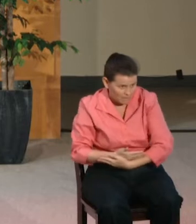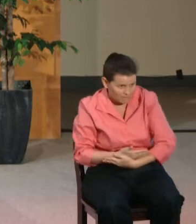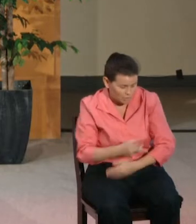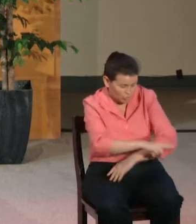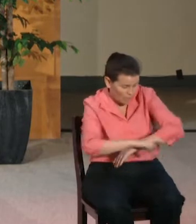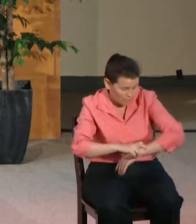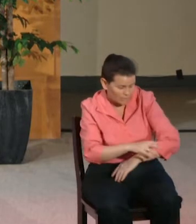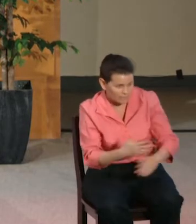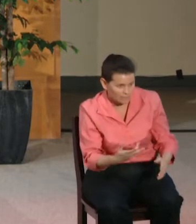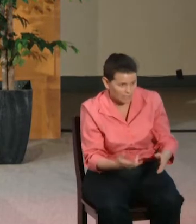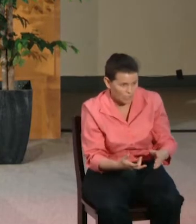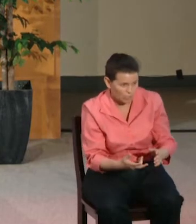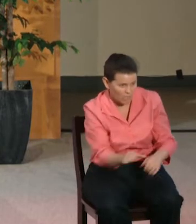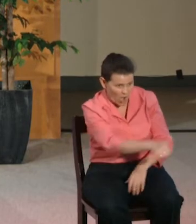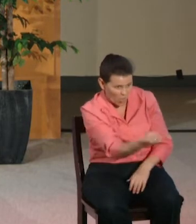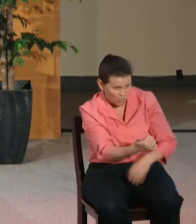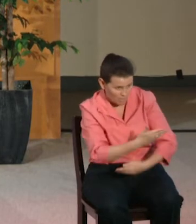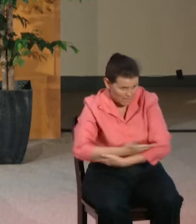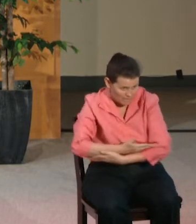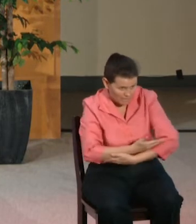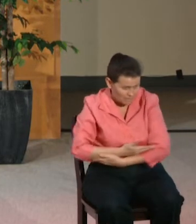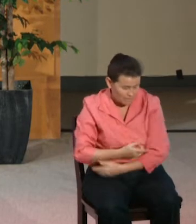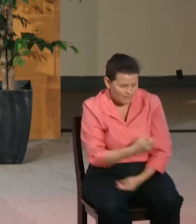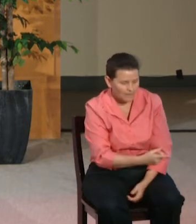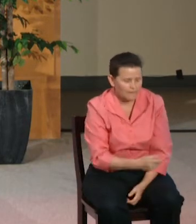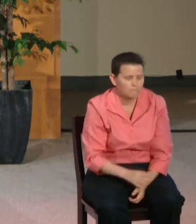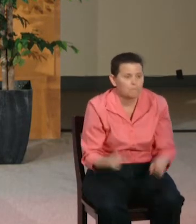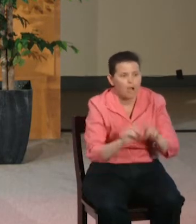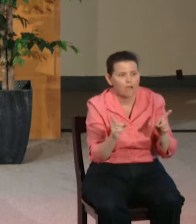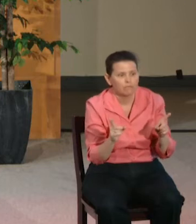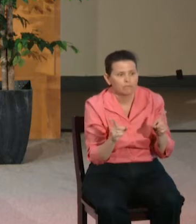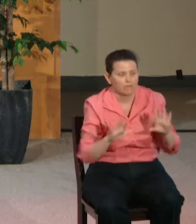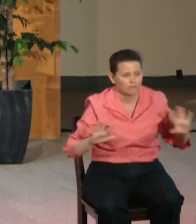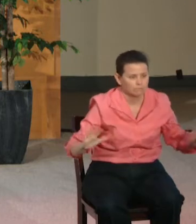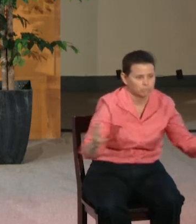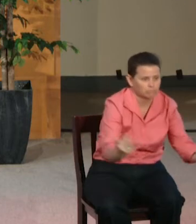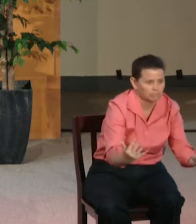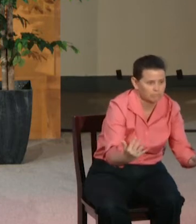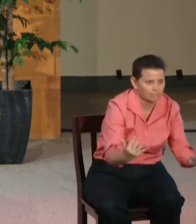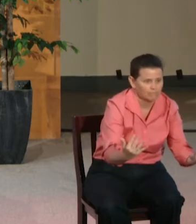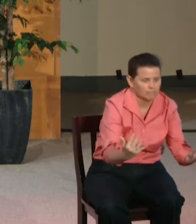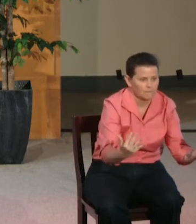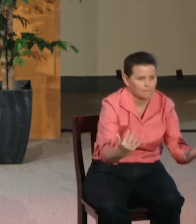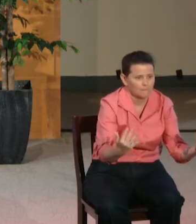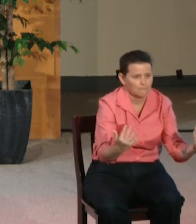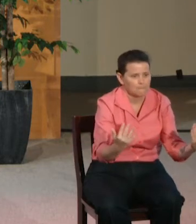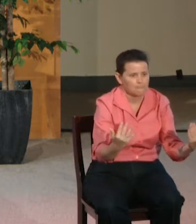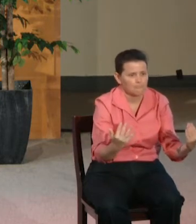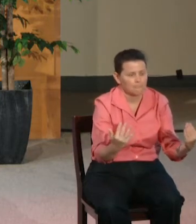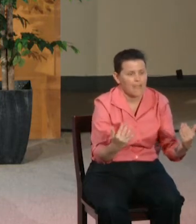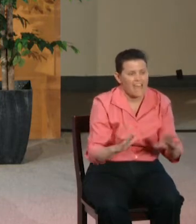other mother penguin's baby away. But the herd, they all huddled around the mother whose chick it was,